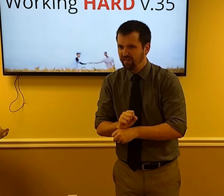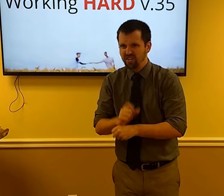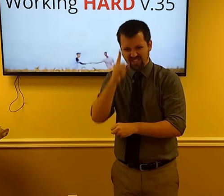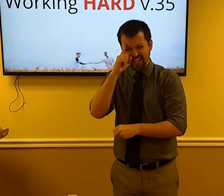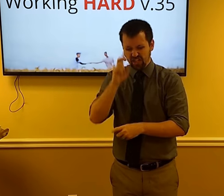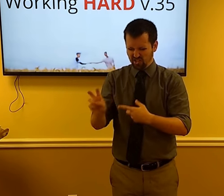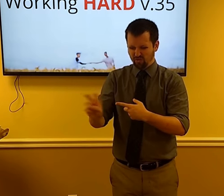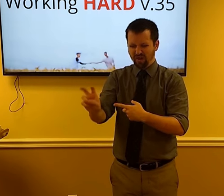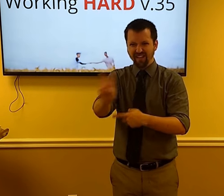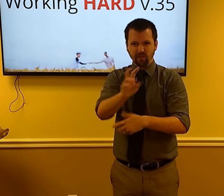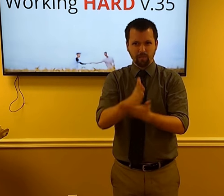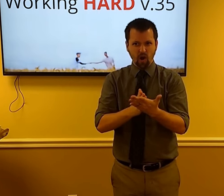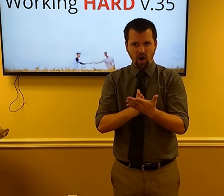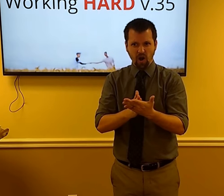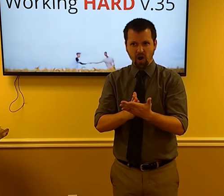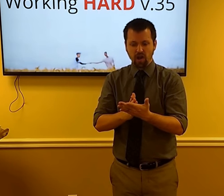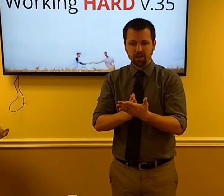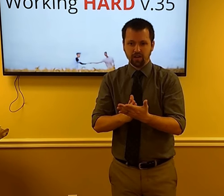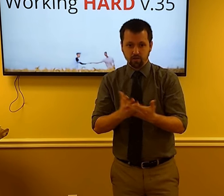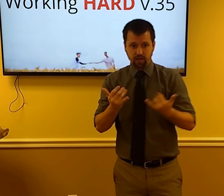Even just think, the traveling,